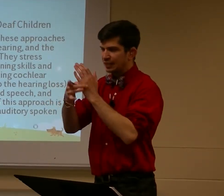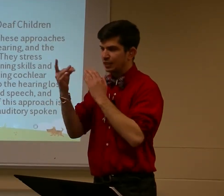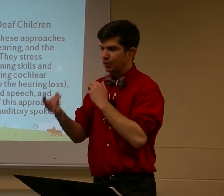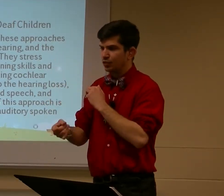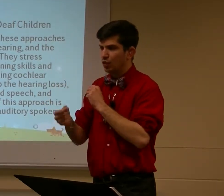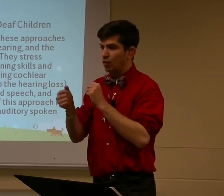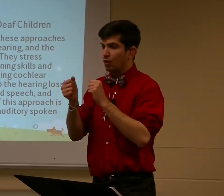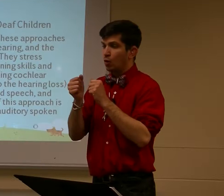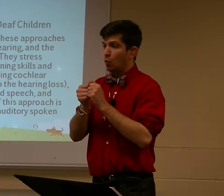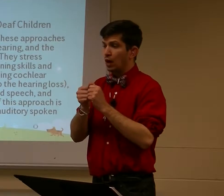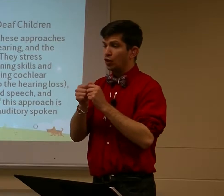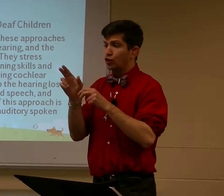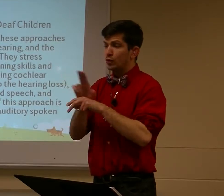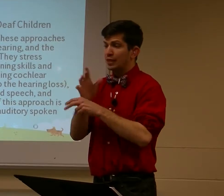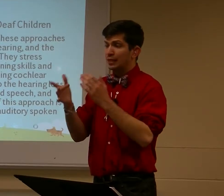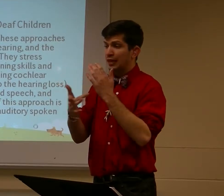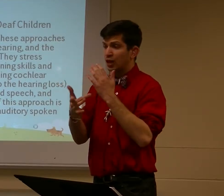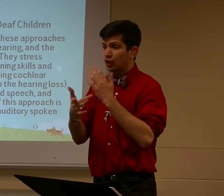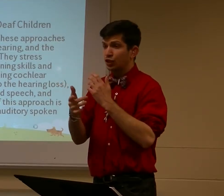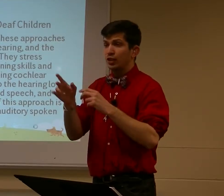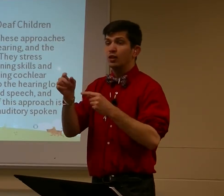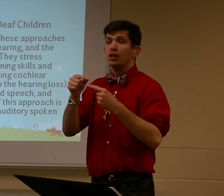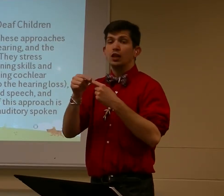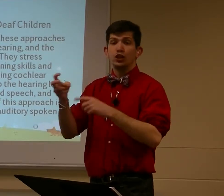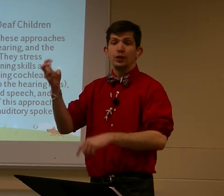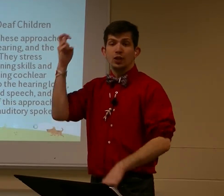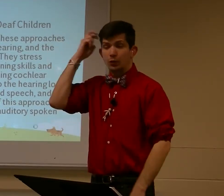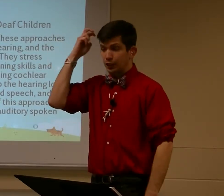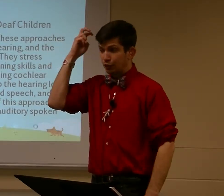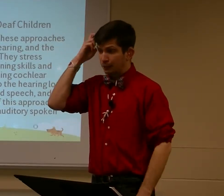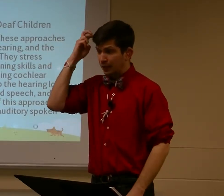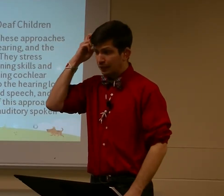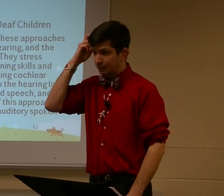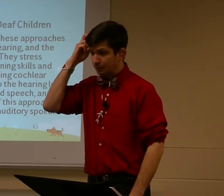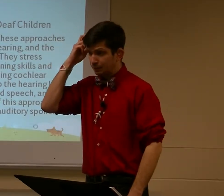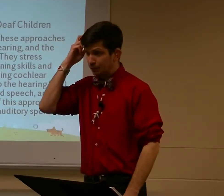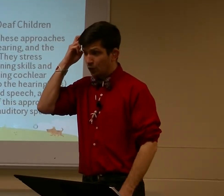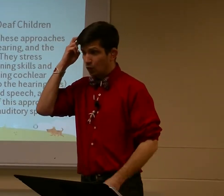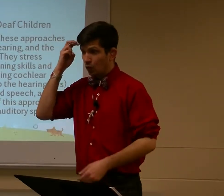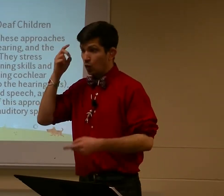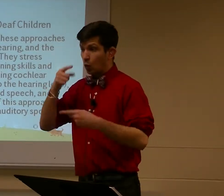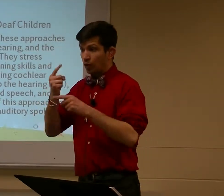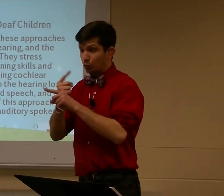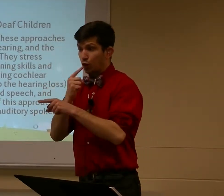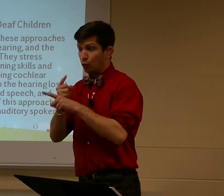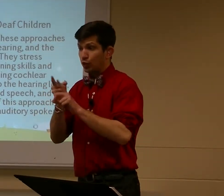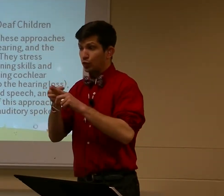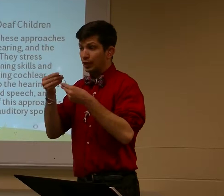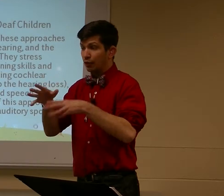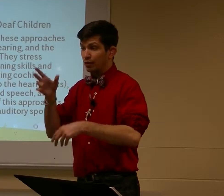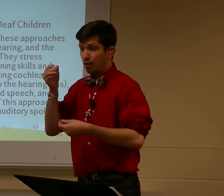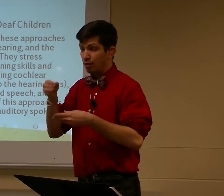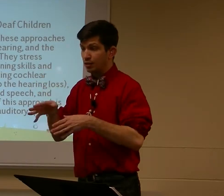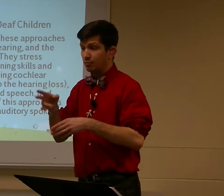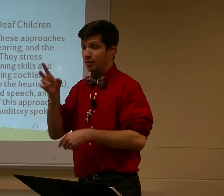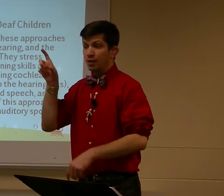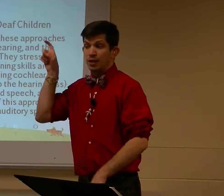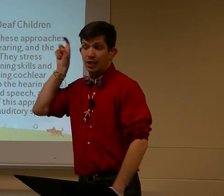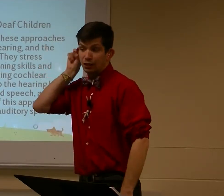skill while using technology, including cochlear implant, when it's appropriate to the hearing loss, hearing